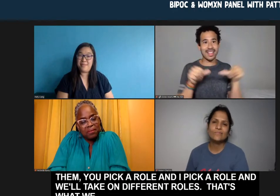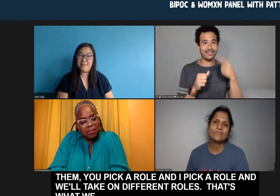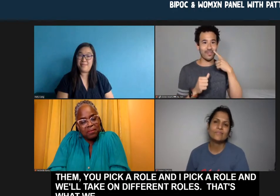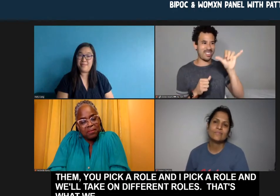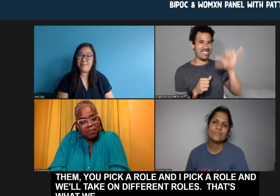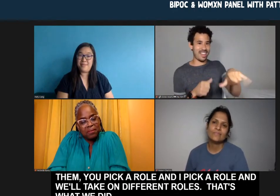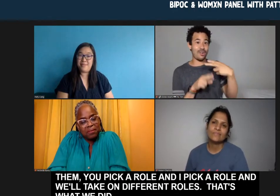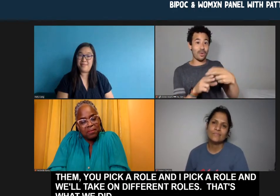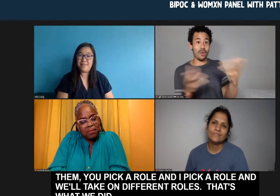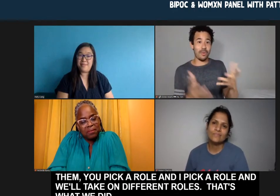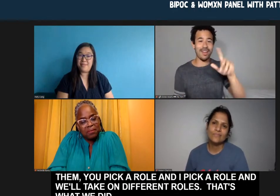of experience that.